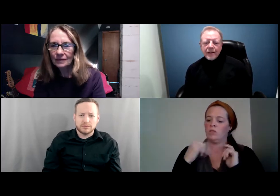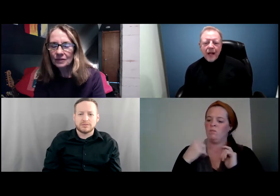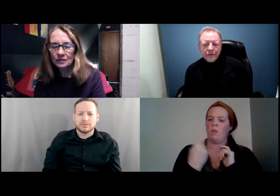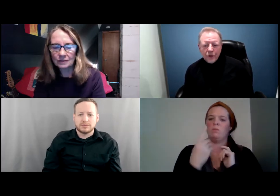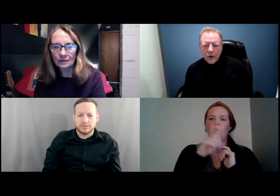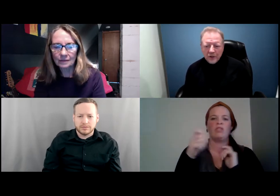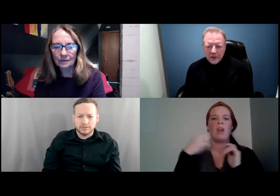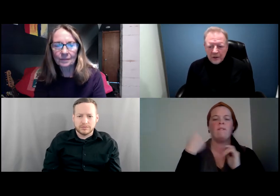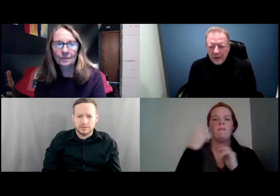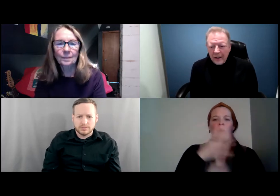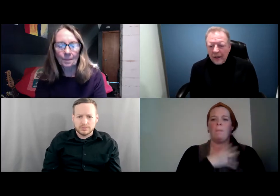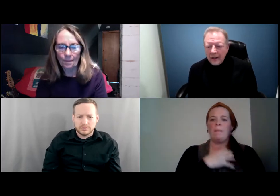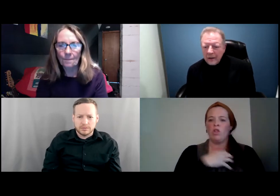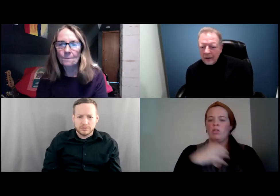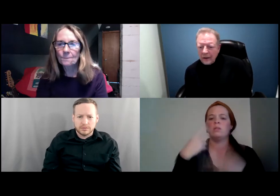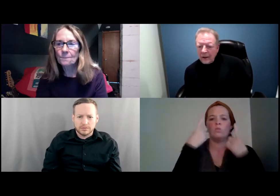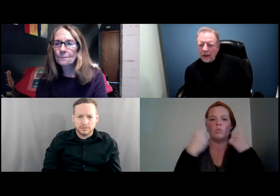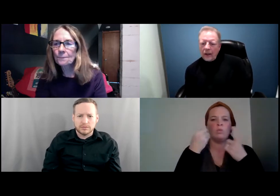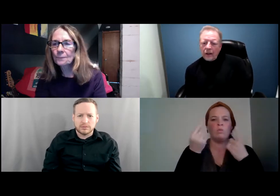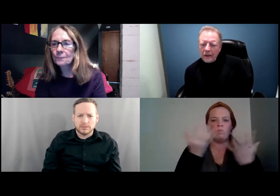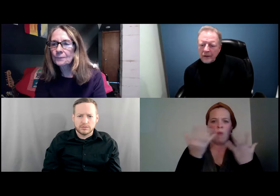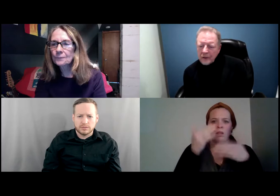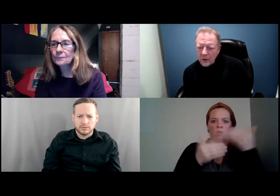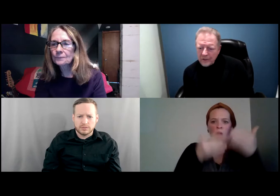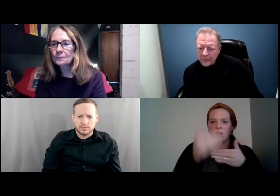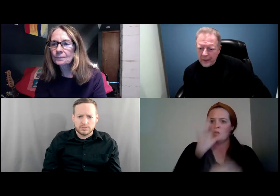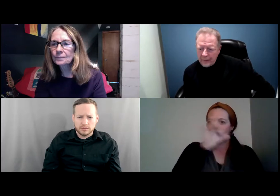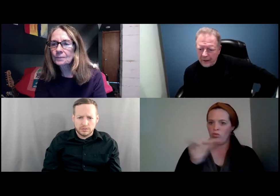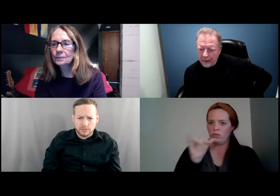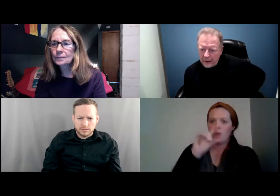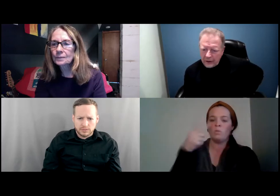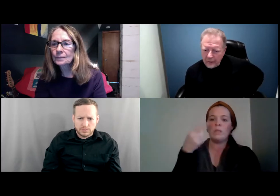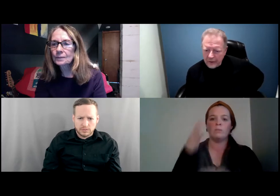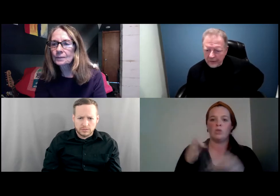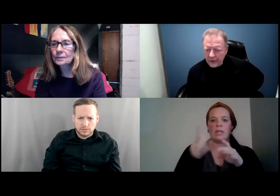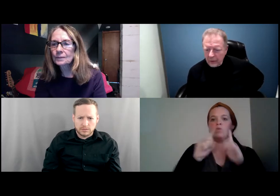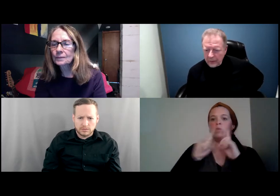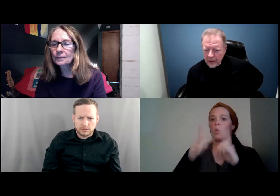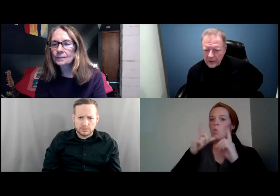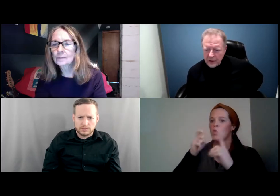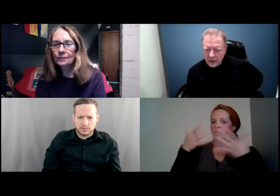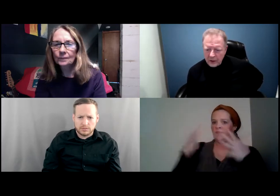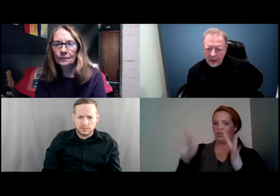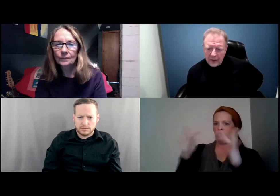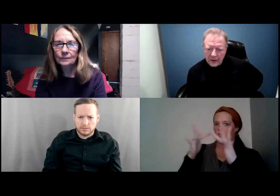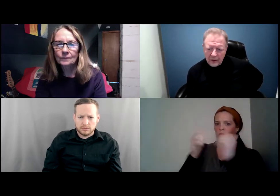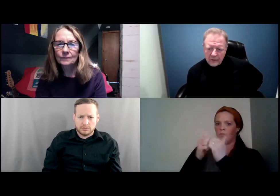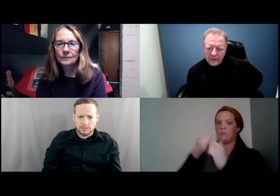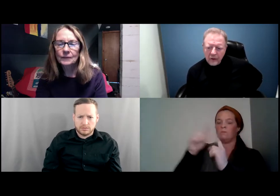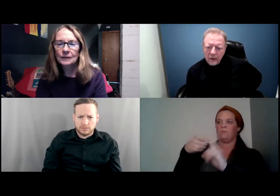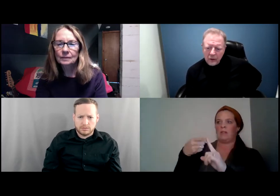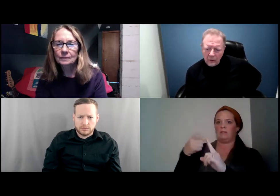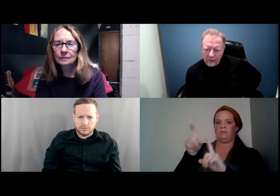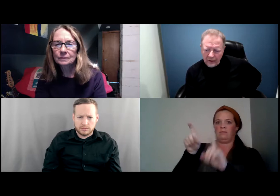Yes, I have a few questions. Okay. And this is a question for Mike Bear in terms of, what the process is going to look like in terms